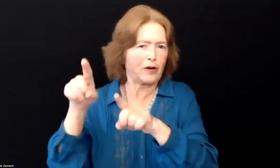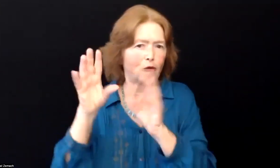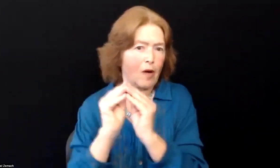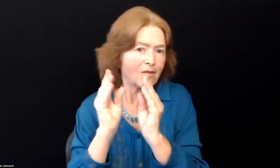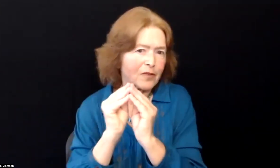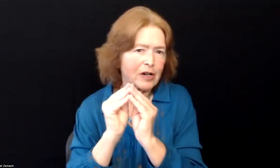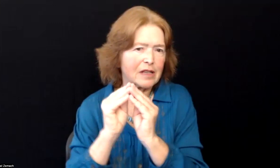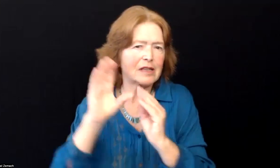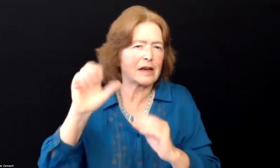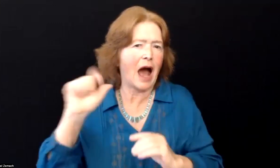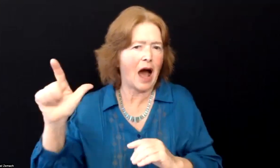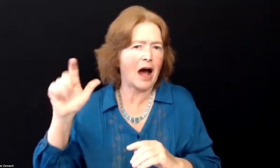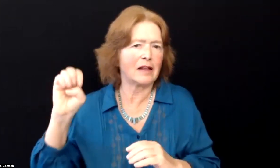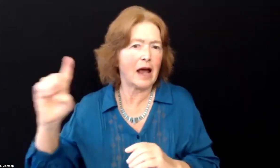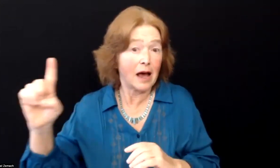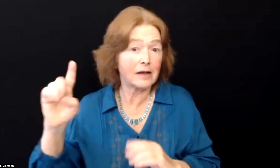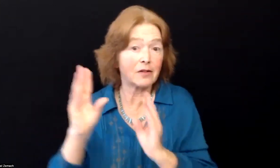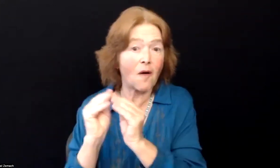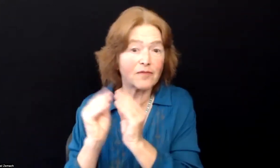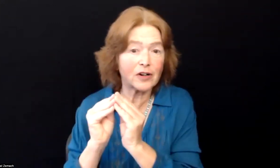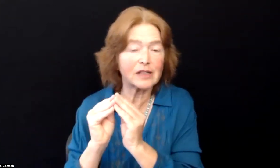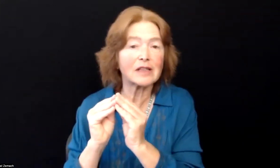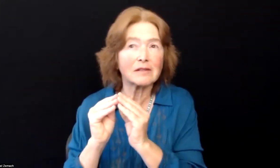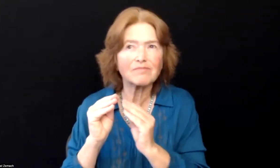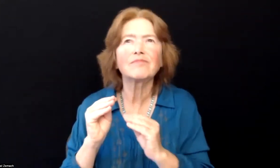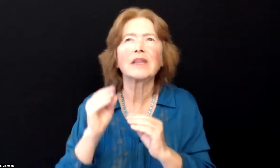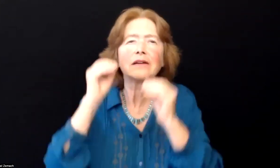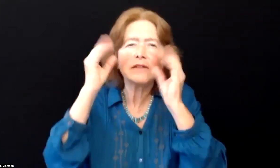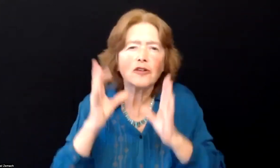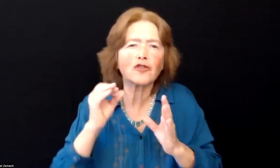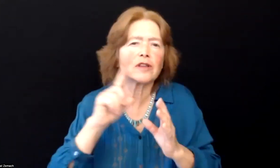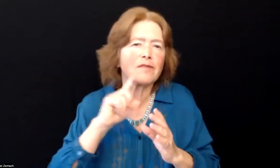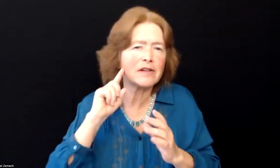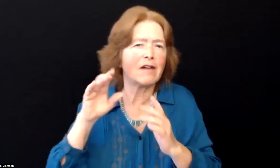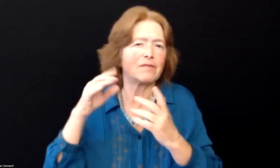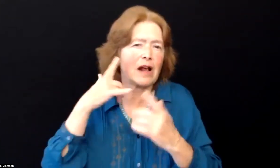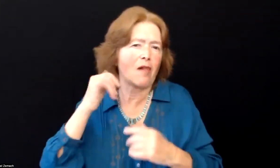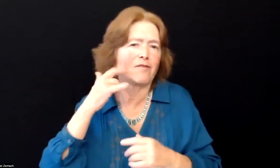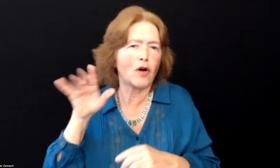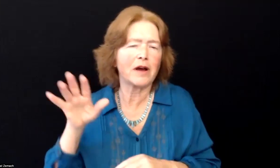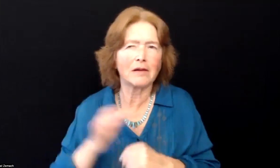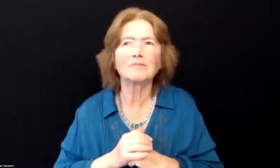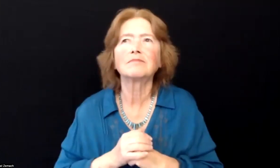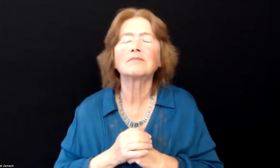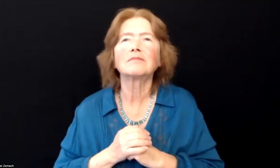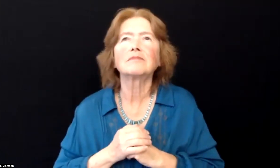was at a conference. I was at the Cal Ed conference recently, and this is the California Education